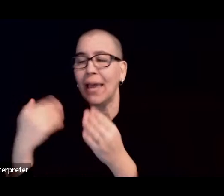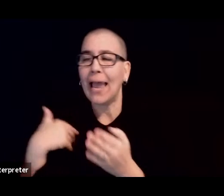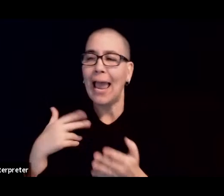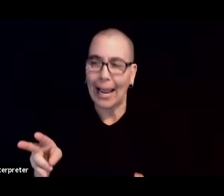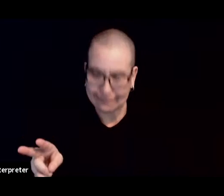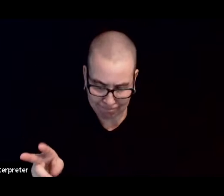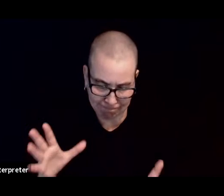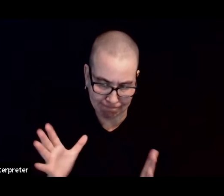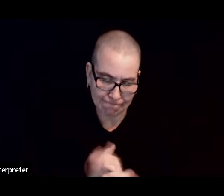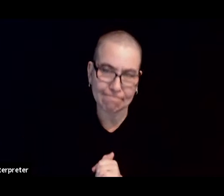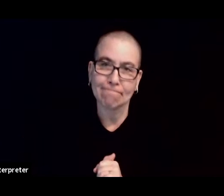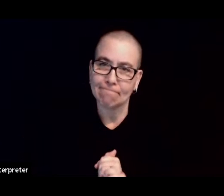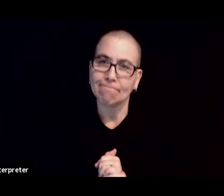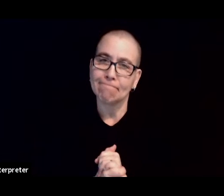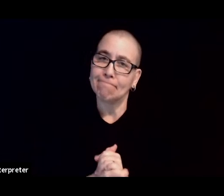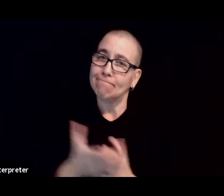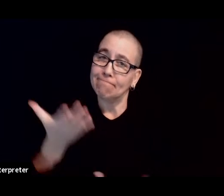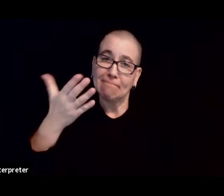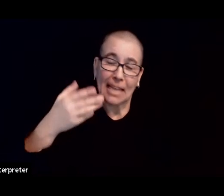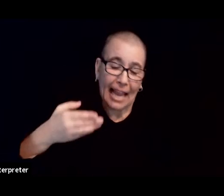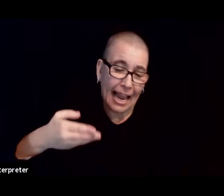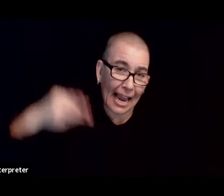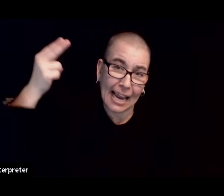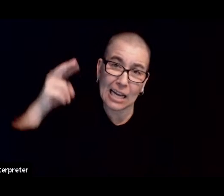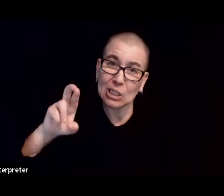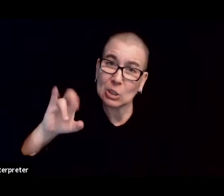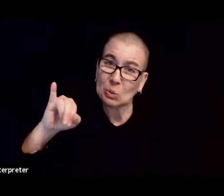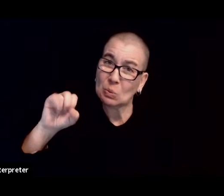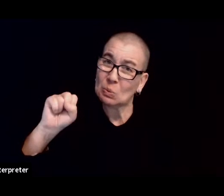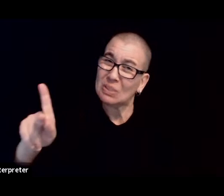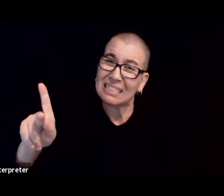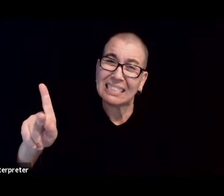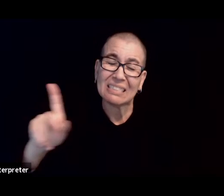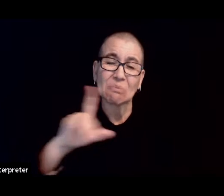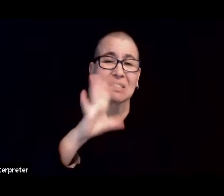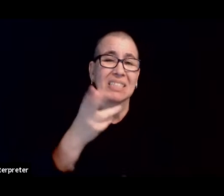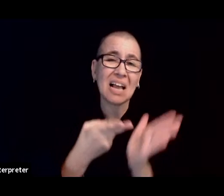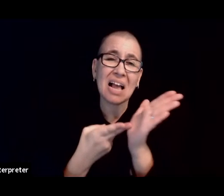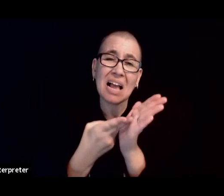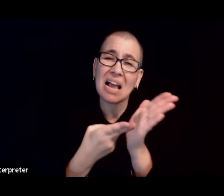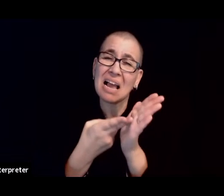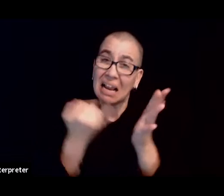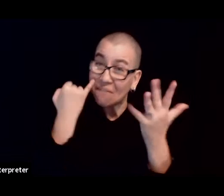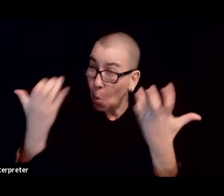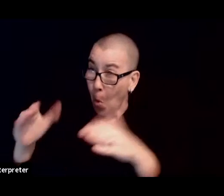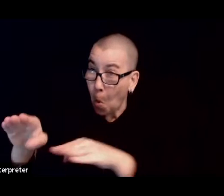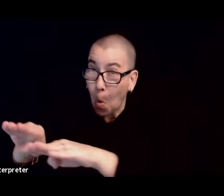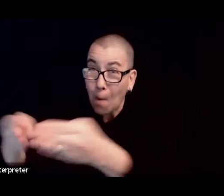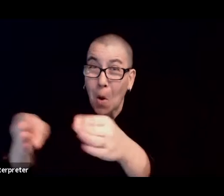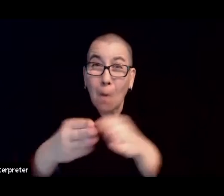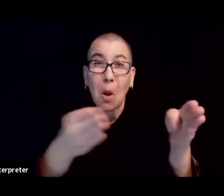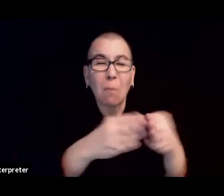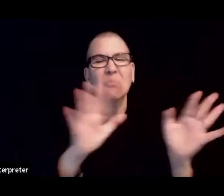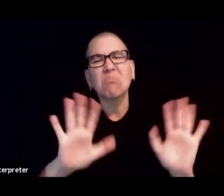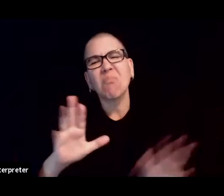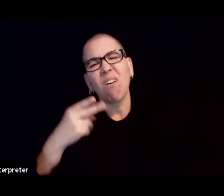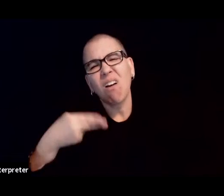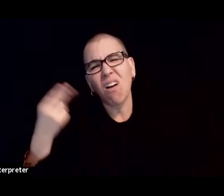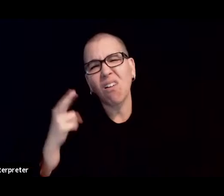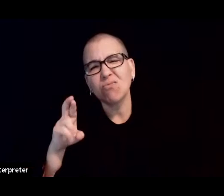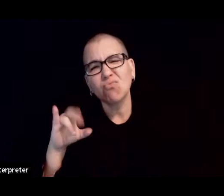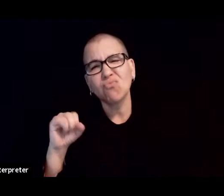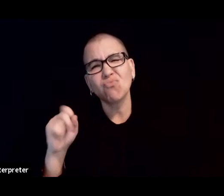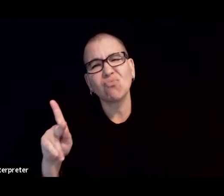to additional spread of the virus. So we're hopeful that economic relief will be forthcoming and